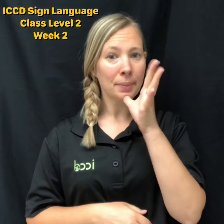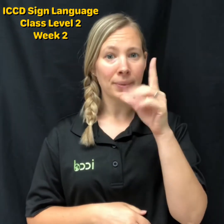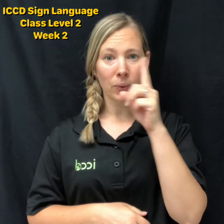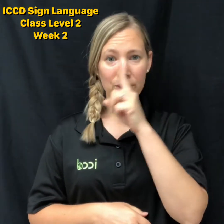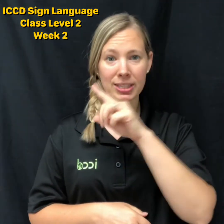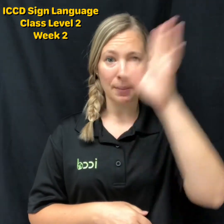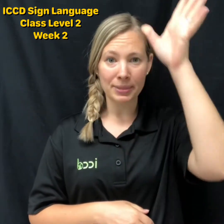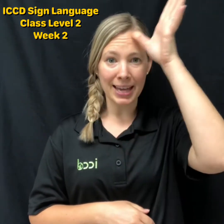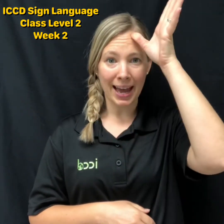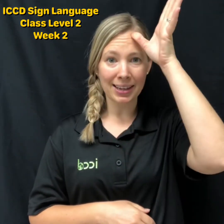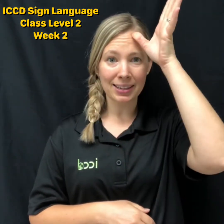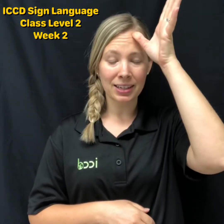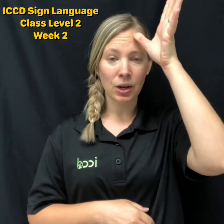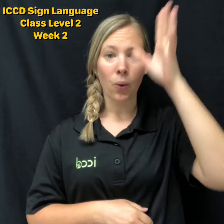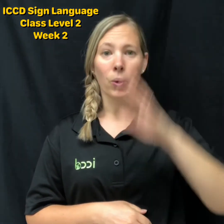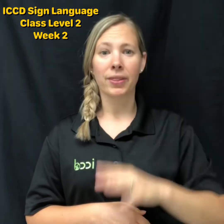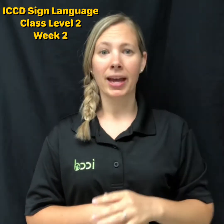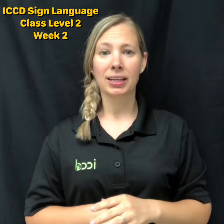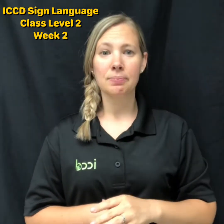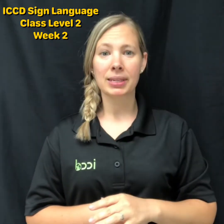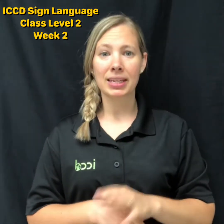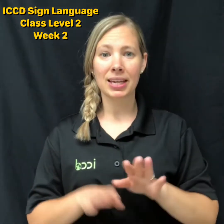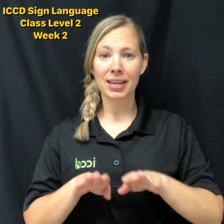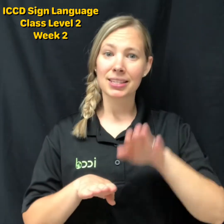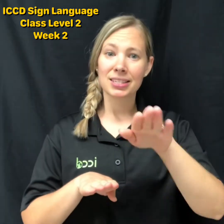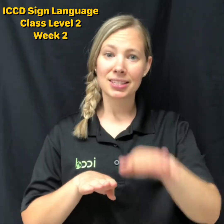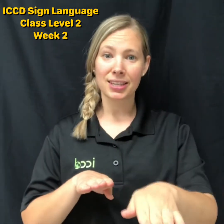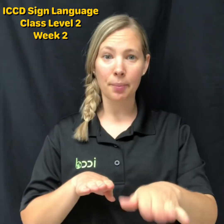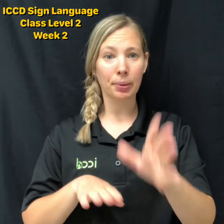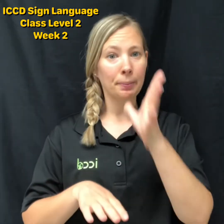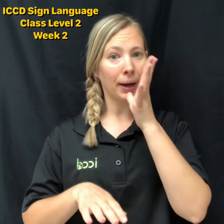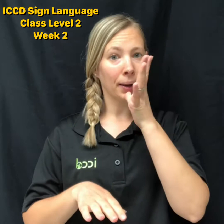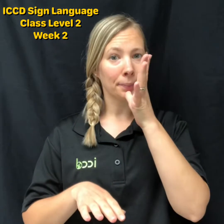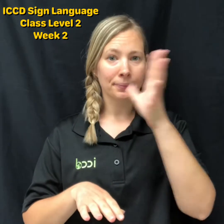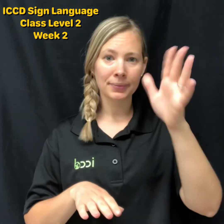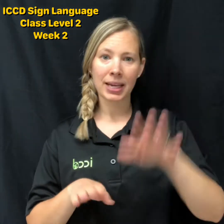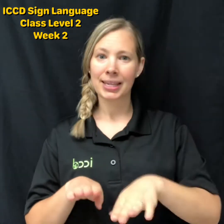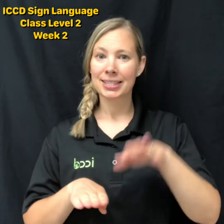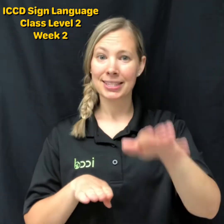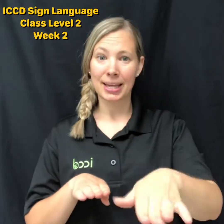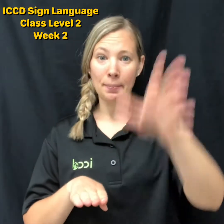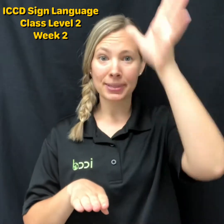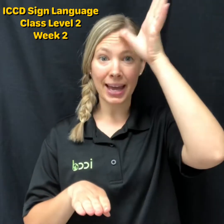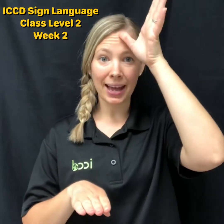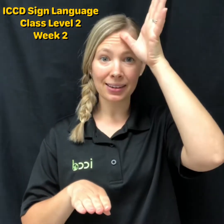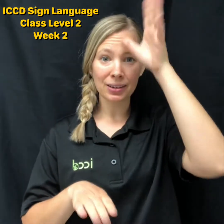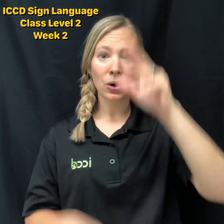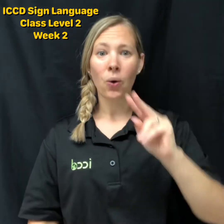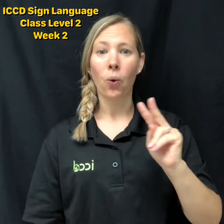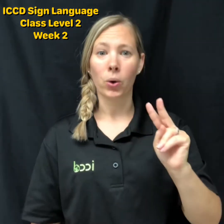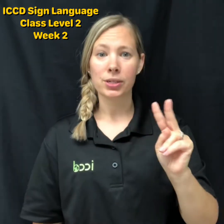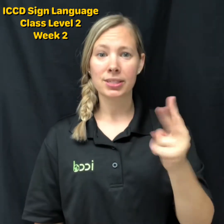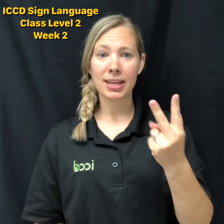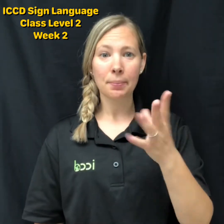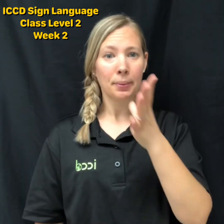or stepdad, or that can be stepmom, stepdad, or